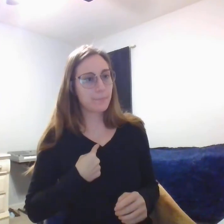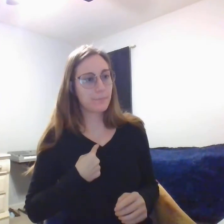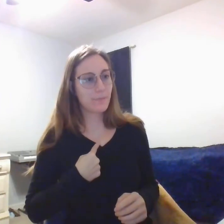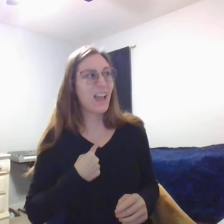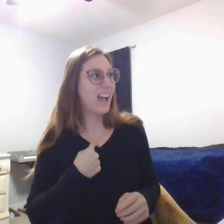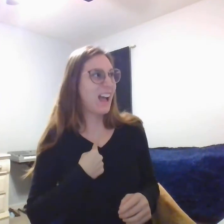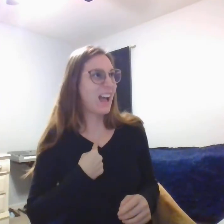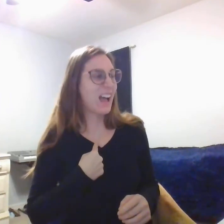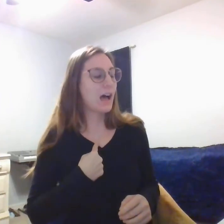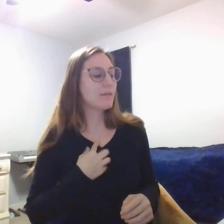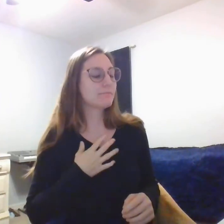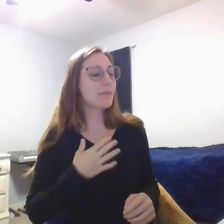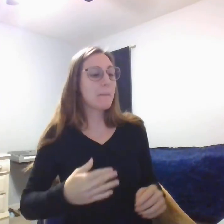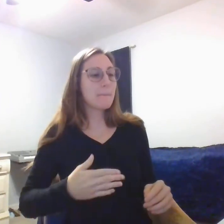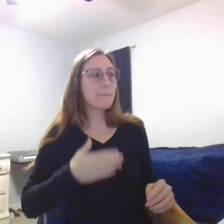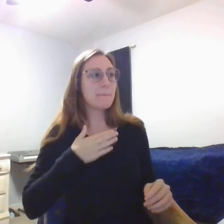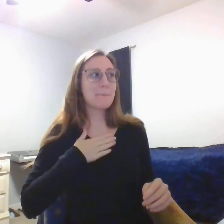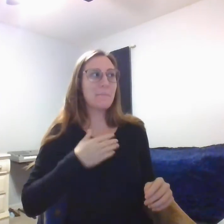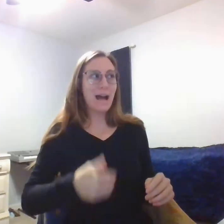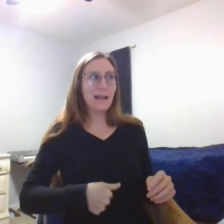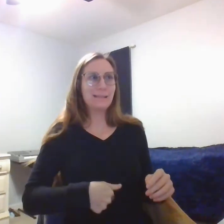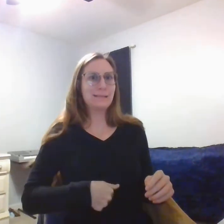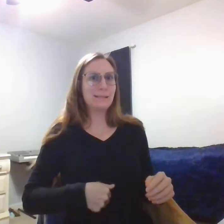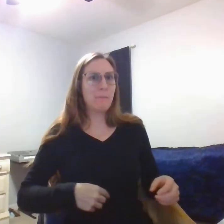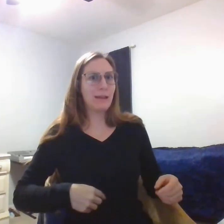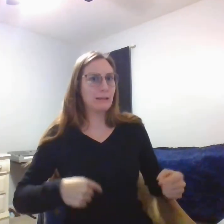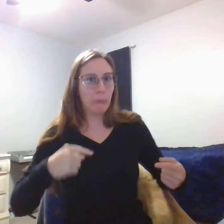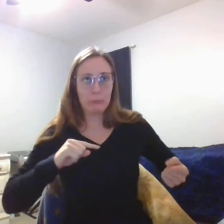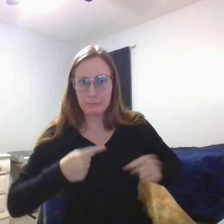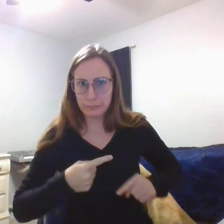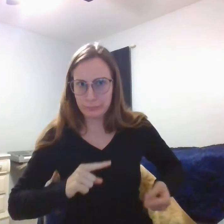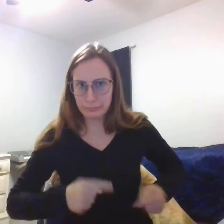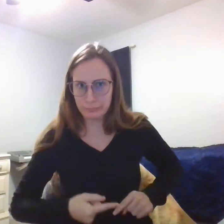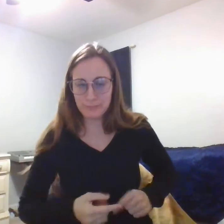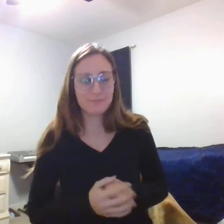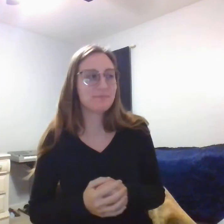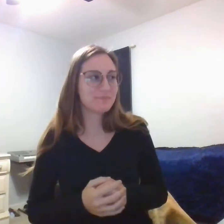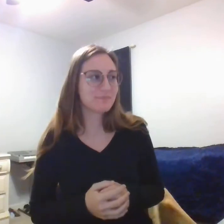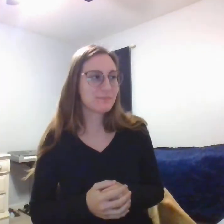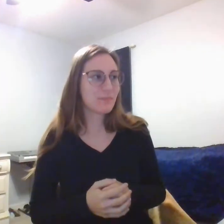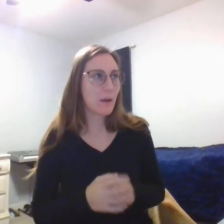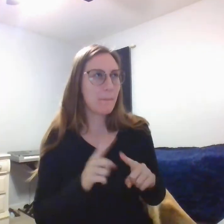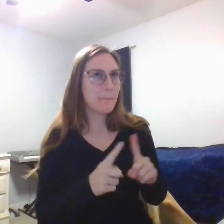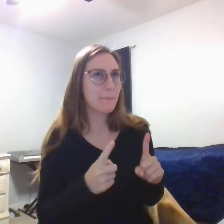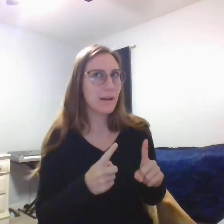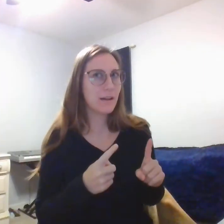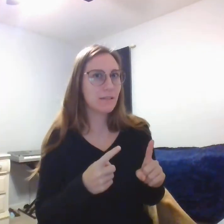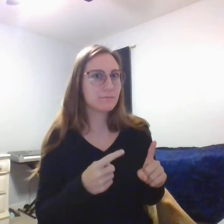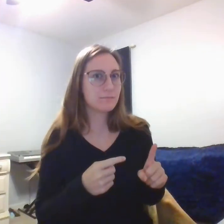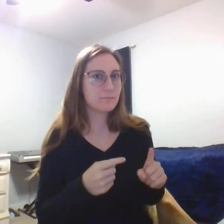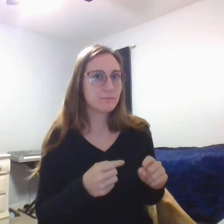hungry now because it's almost dinner time, so it's weird because I just sort of have this internal pain of hungry and